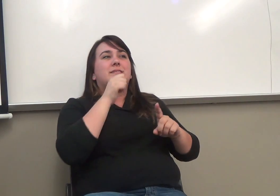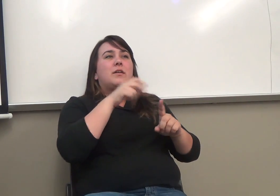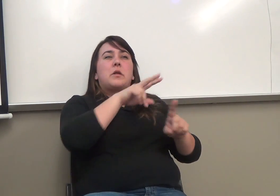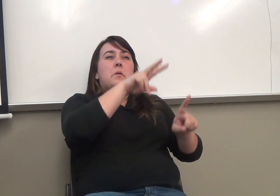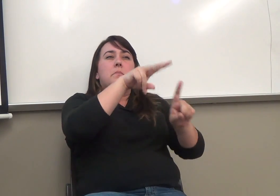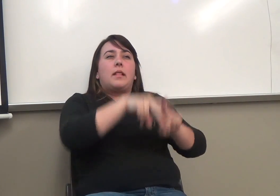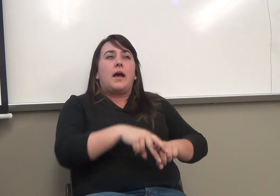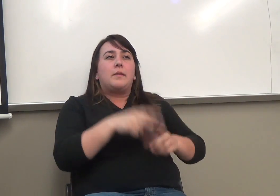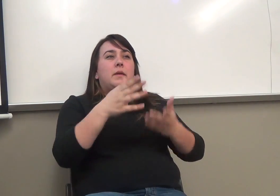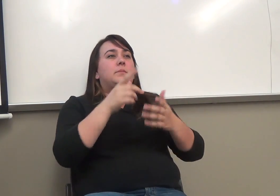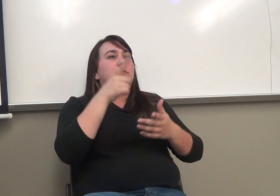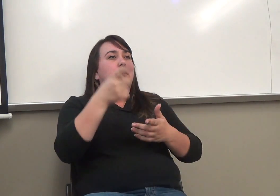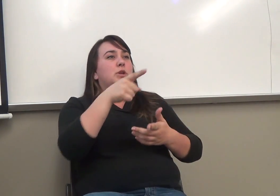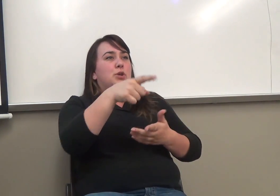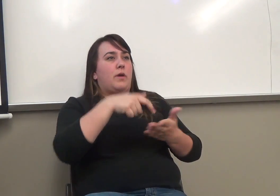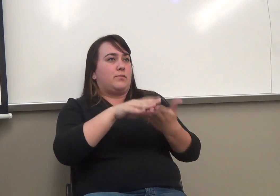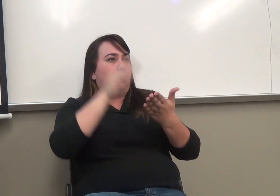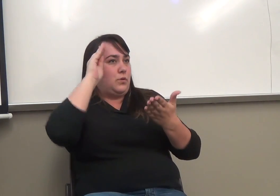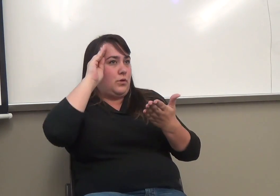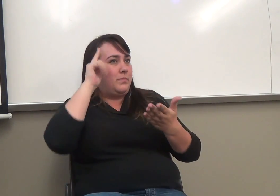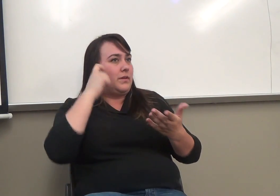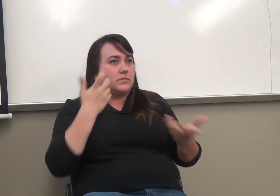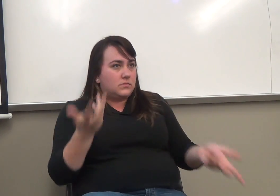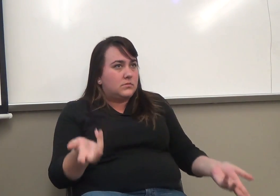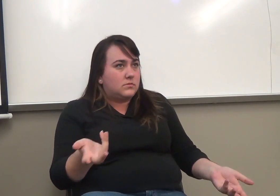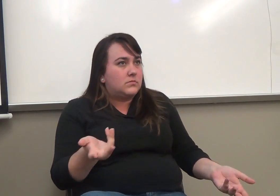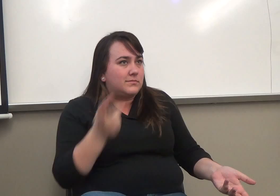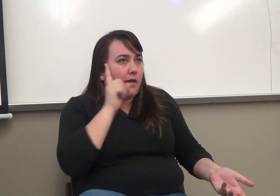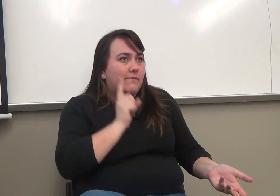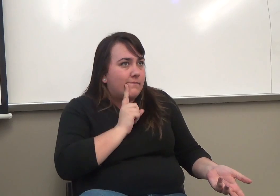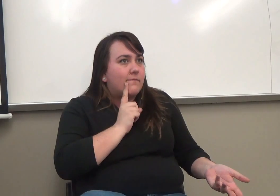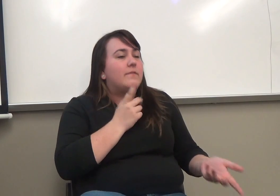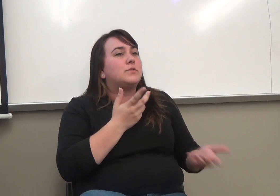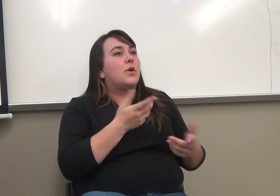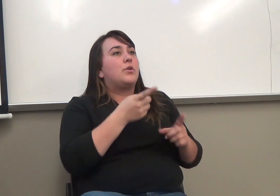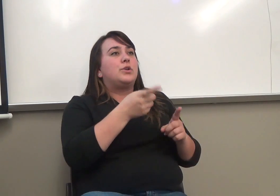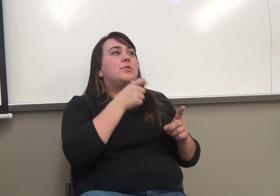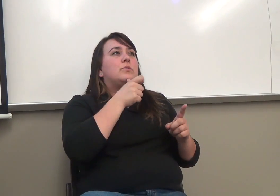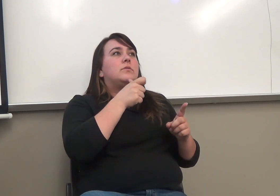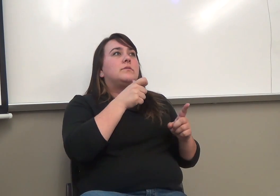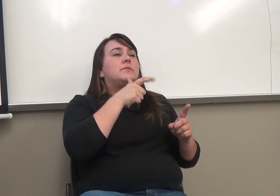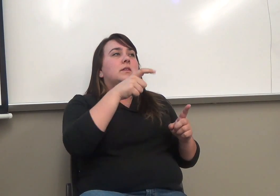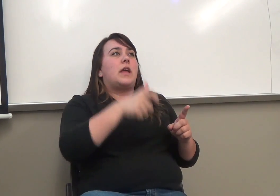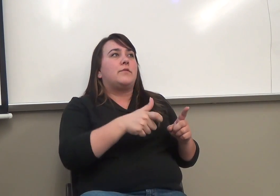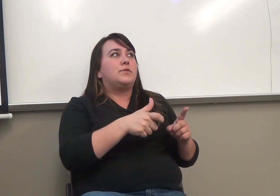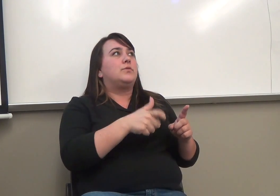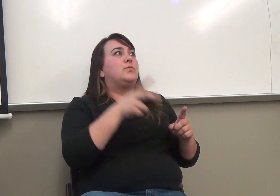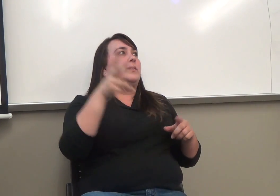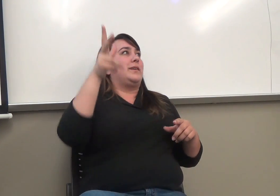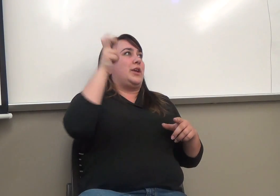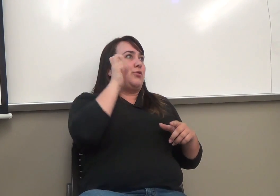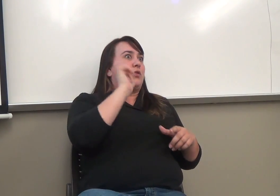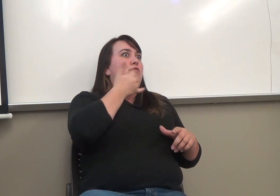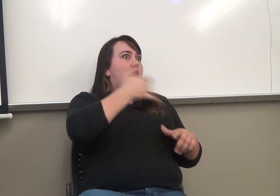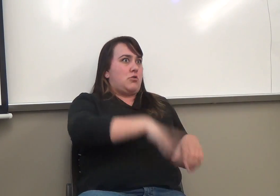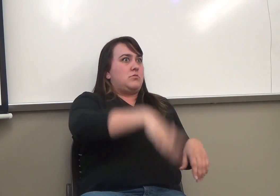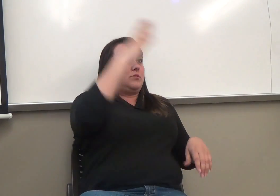something you have to learn because you never unlearned it by hearing it wrong, okay? So in